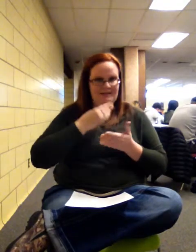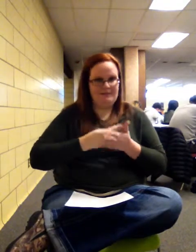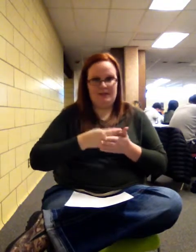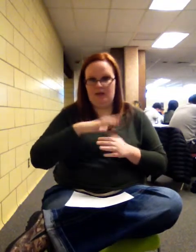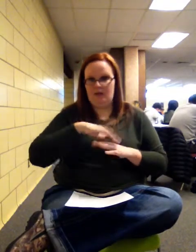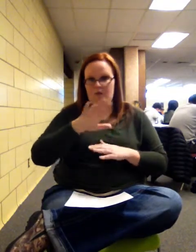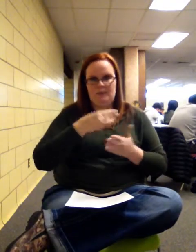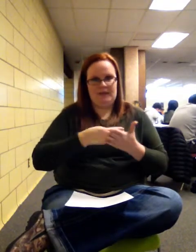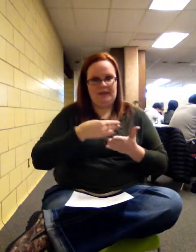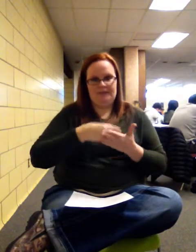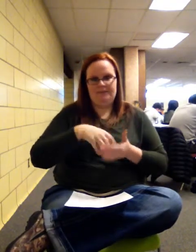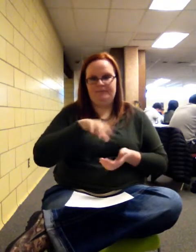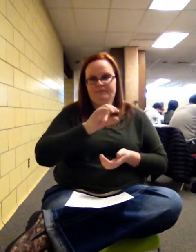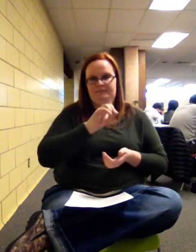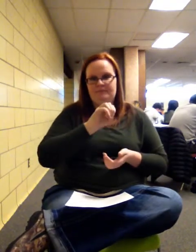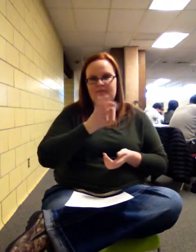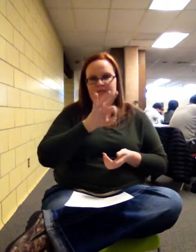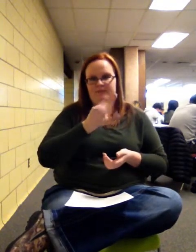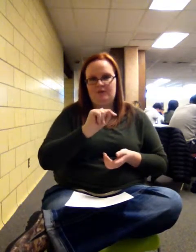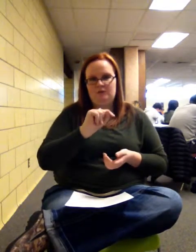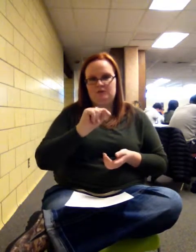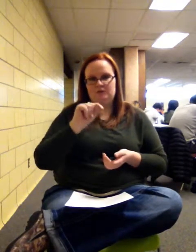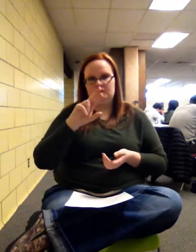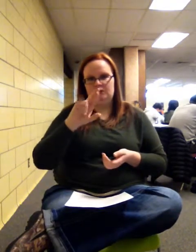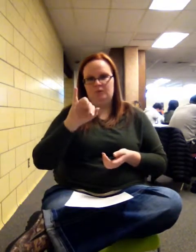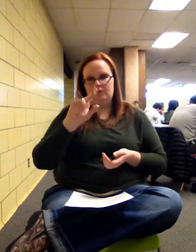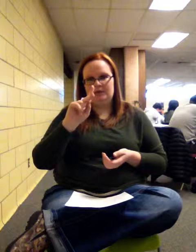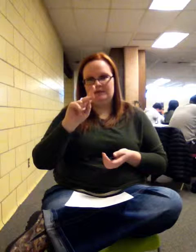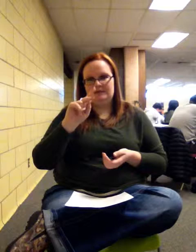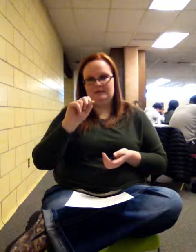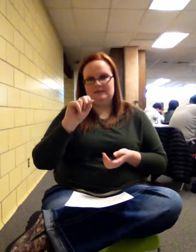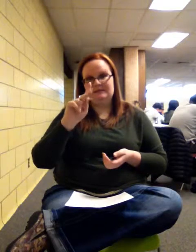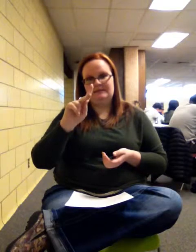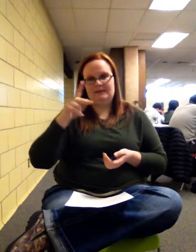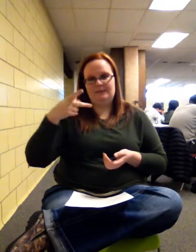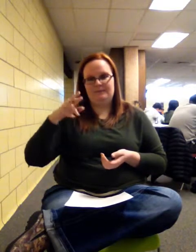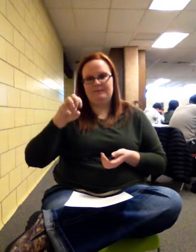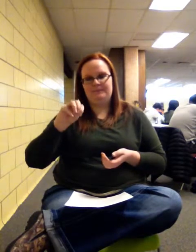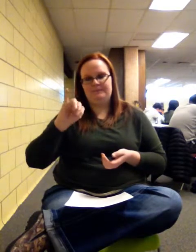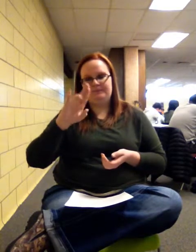default risk premium. So for a U.S. Treasury security, we're saying that doesn't apply.